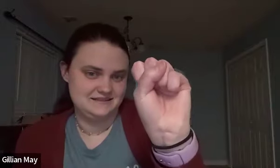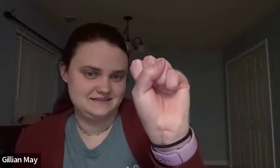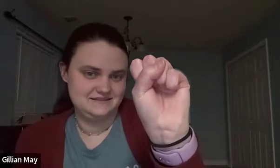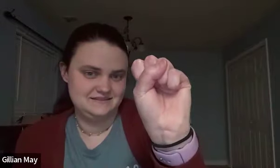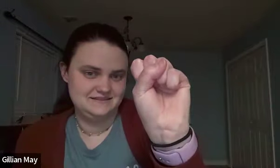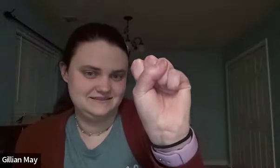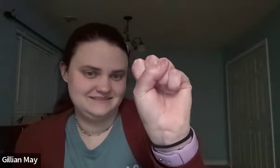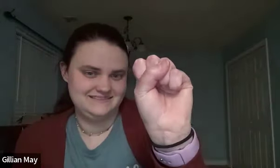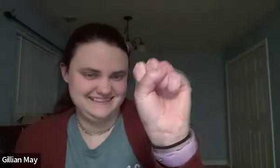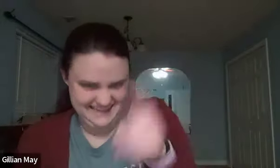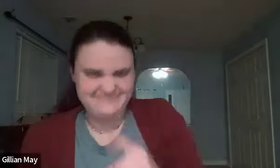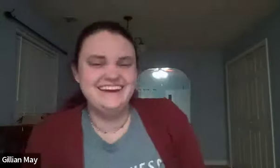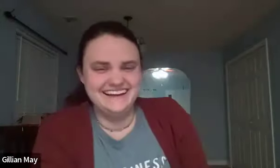S. Yeah.